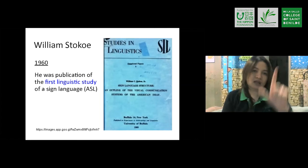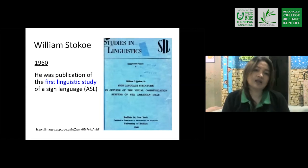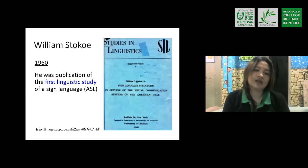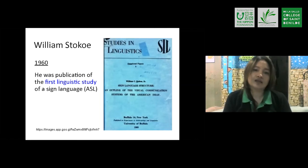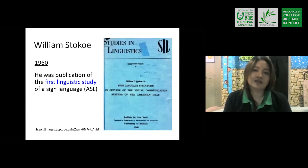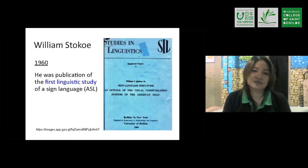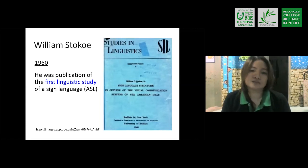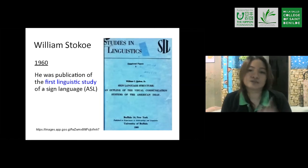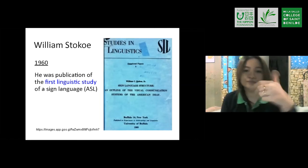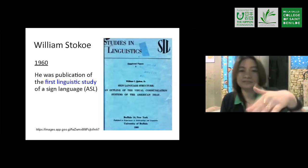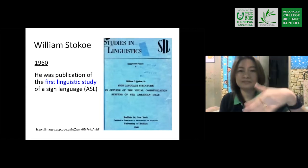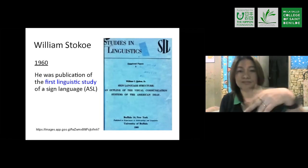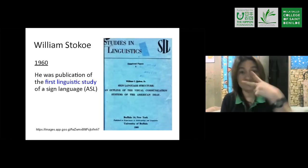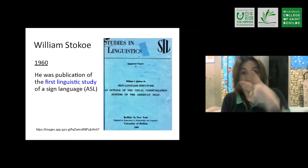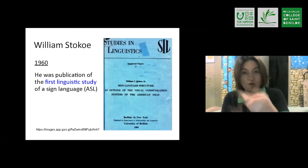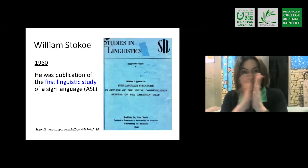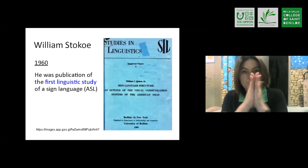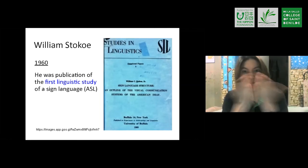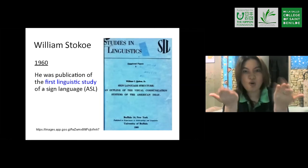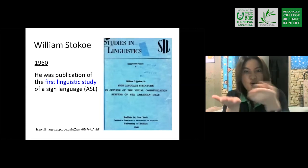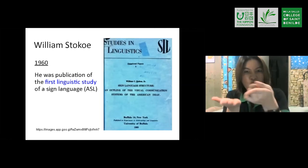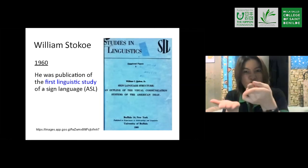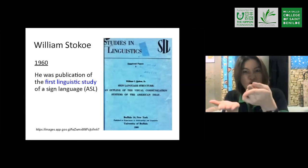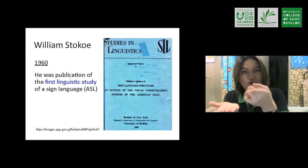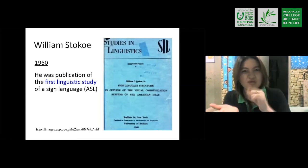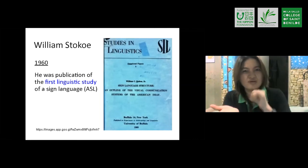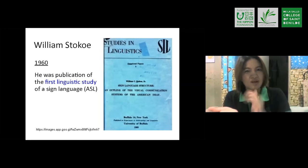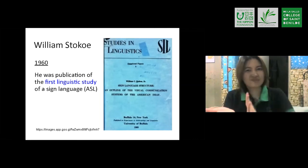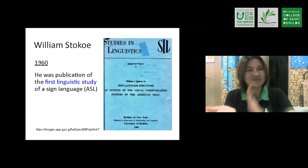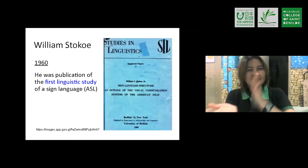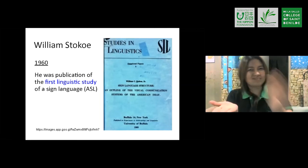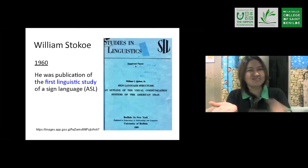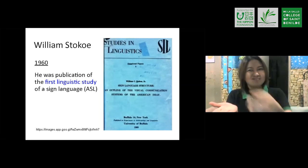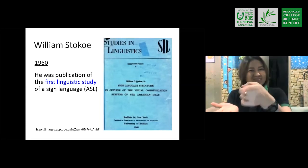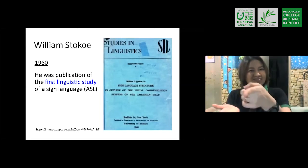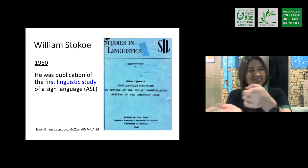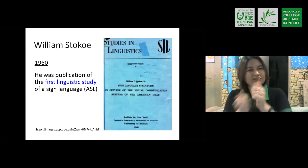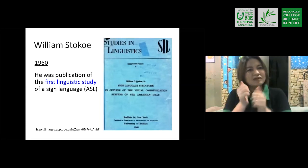And in 1960 emerged ASL.